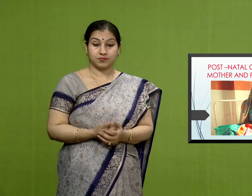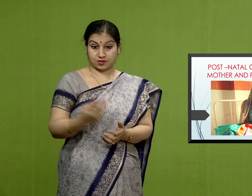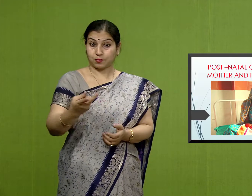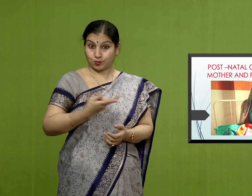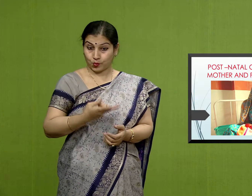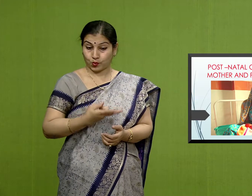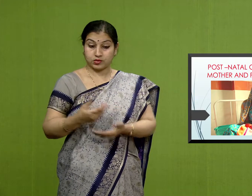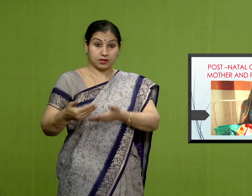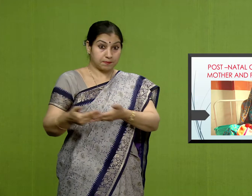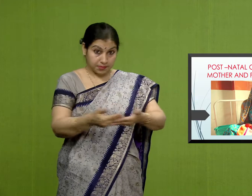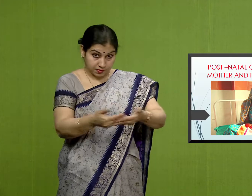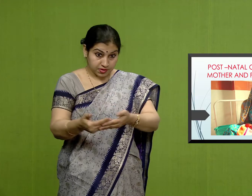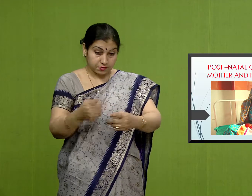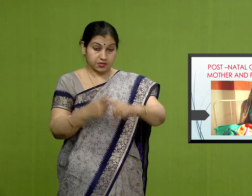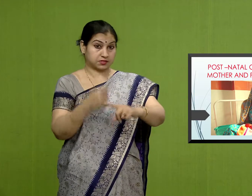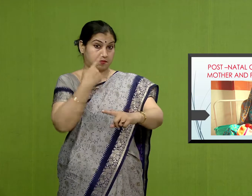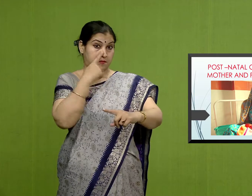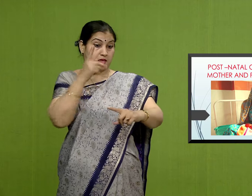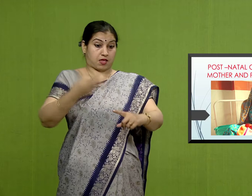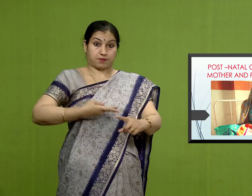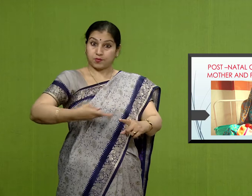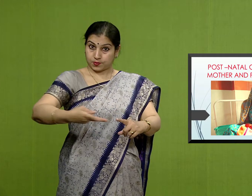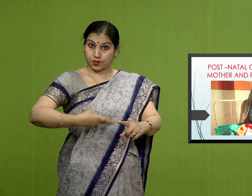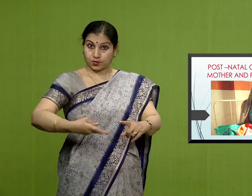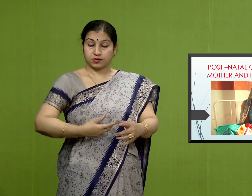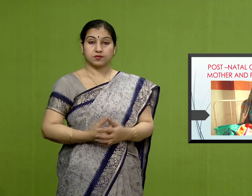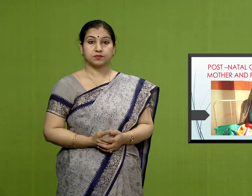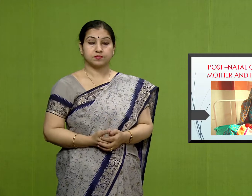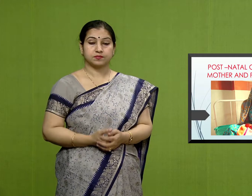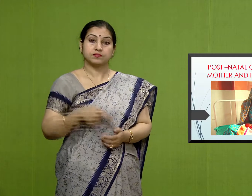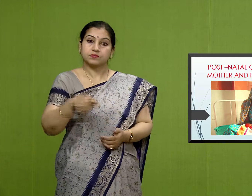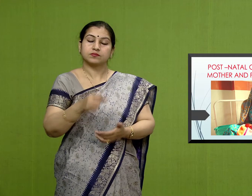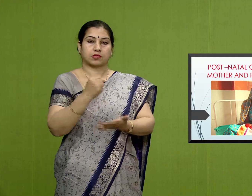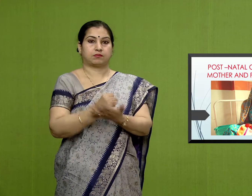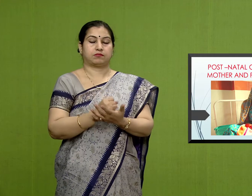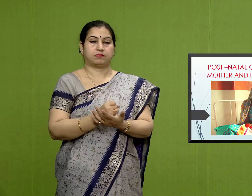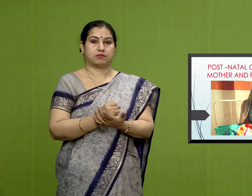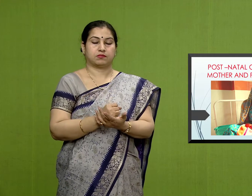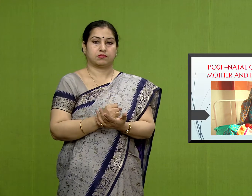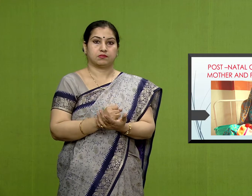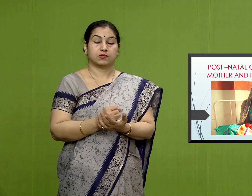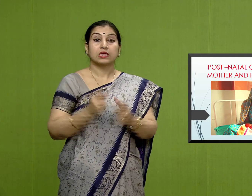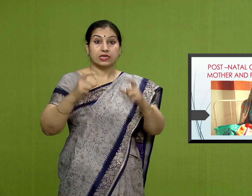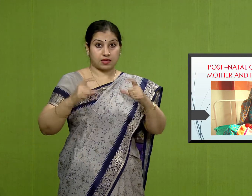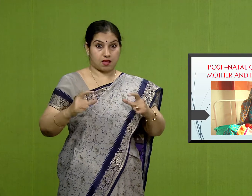Both mother and the baby need extensive care,